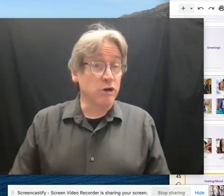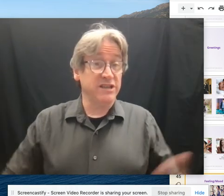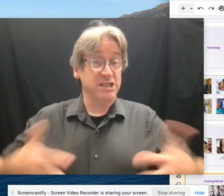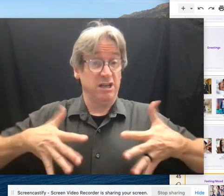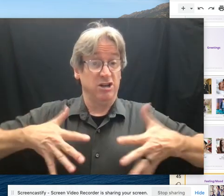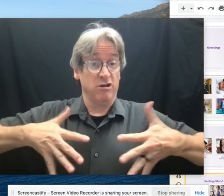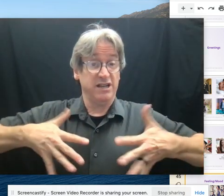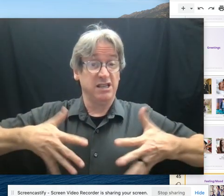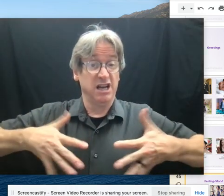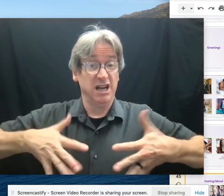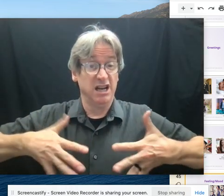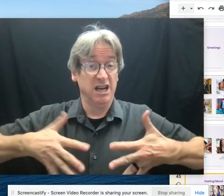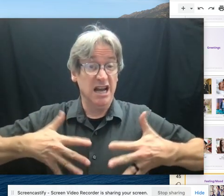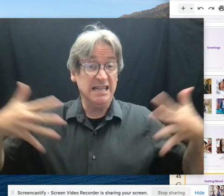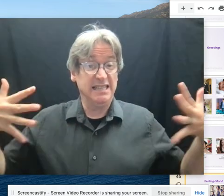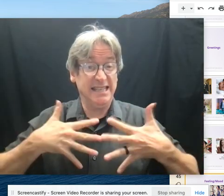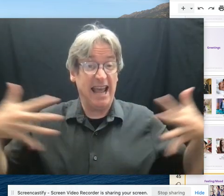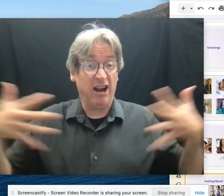Nervous,